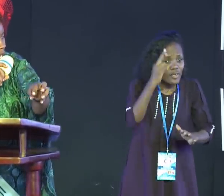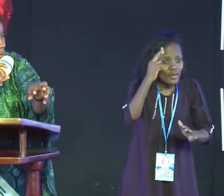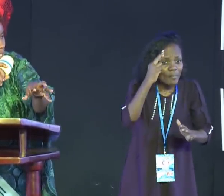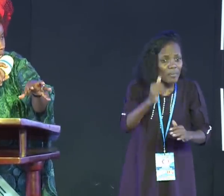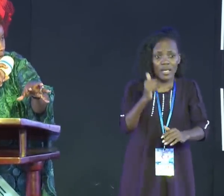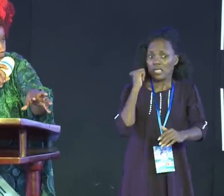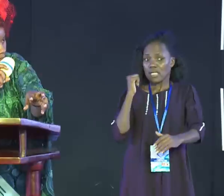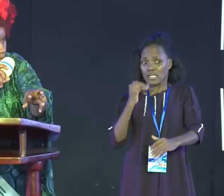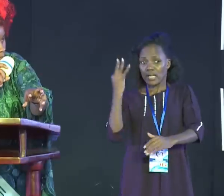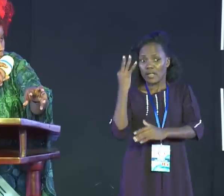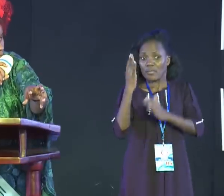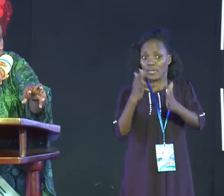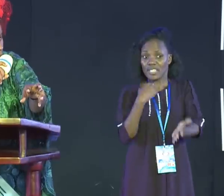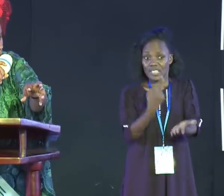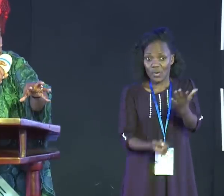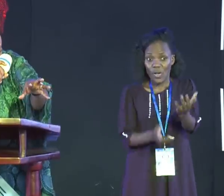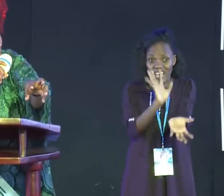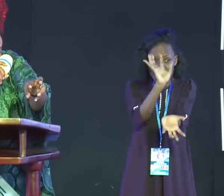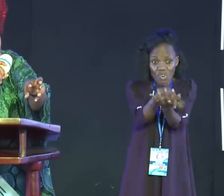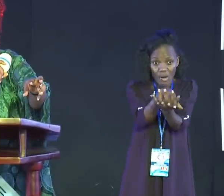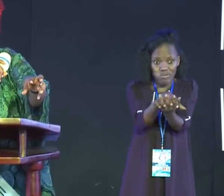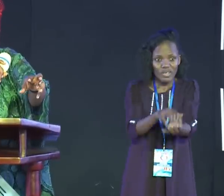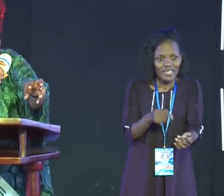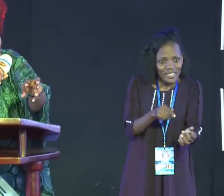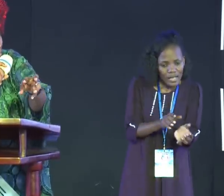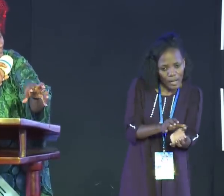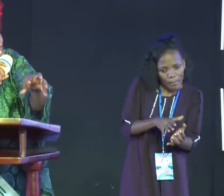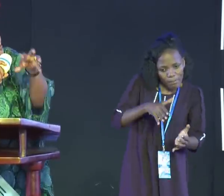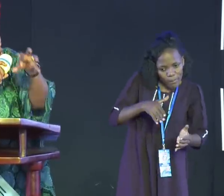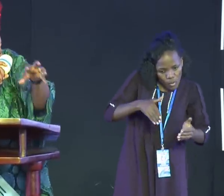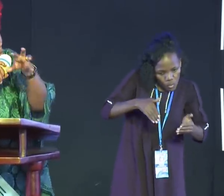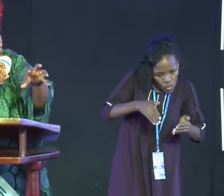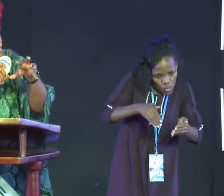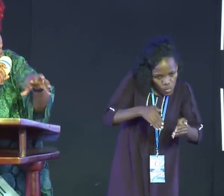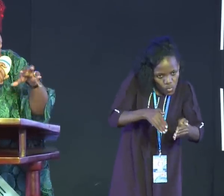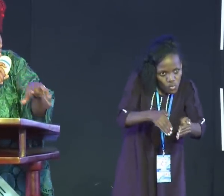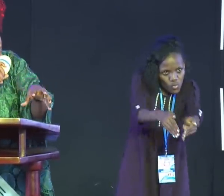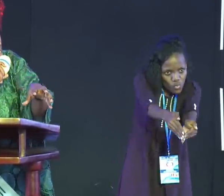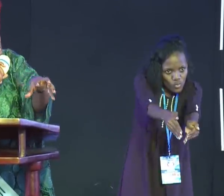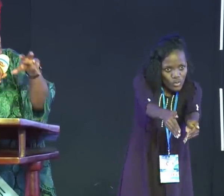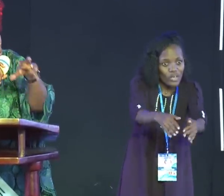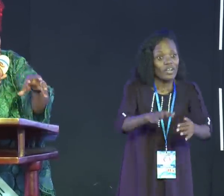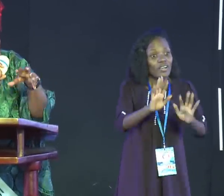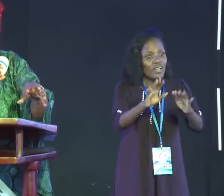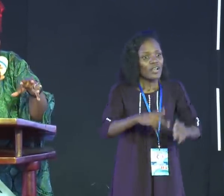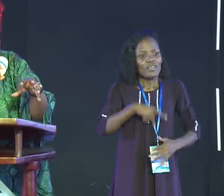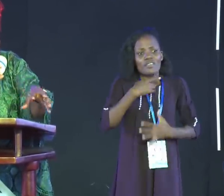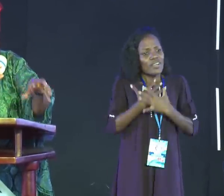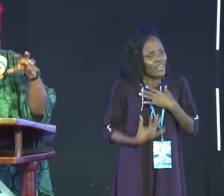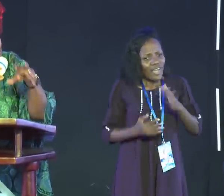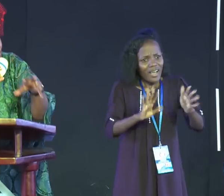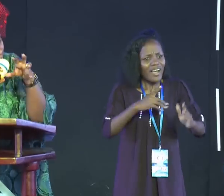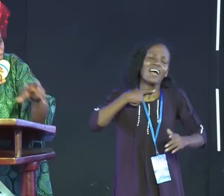ke batugambye ejjo tomanyi olaba wafunda togwamu manyi tewekola